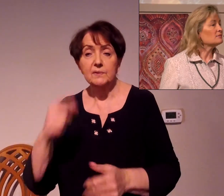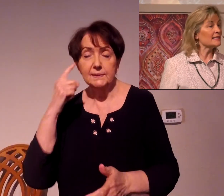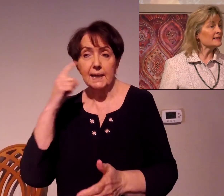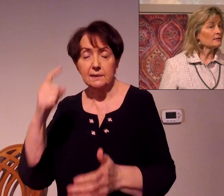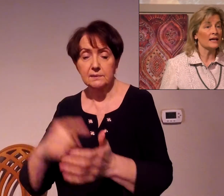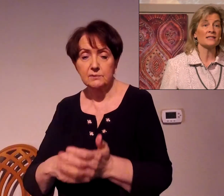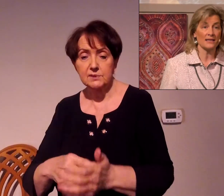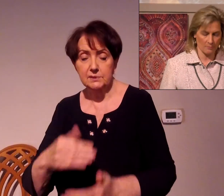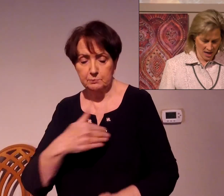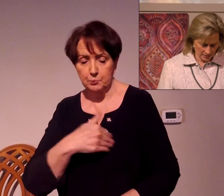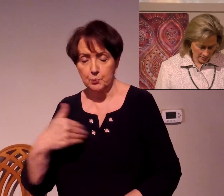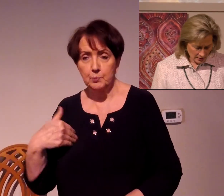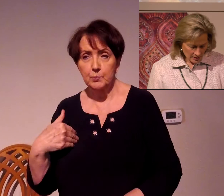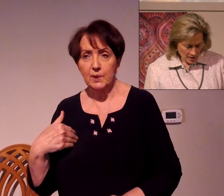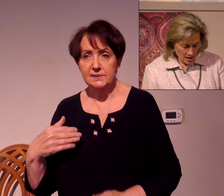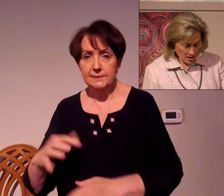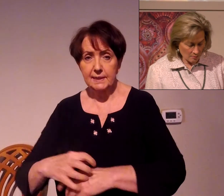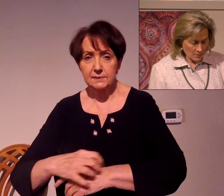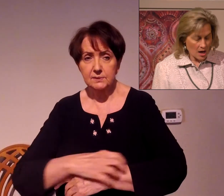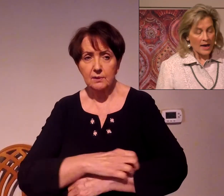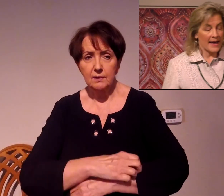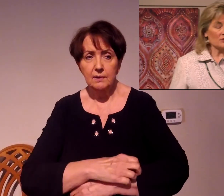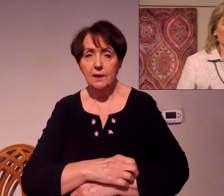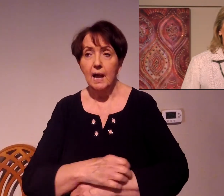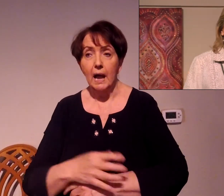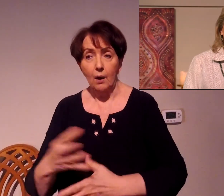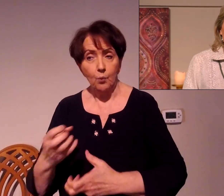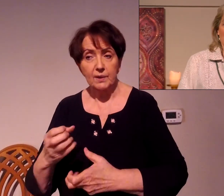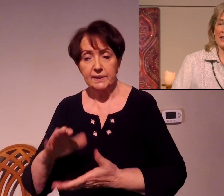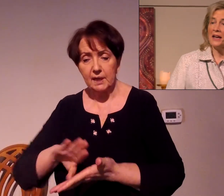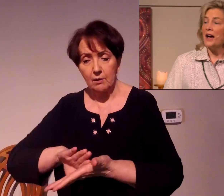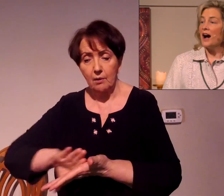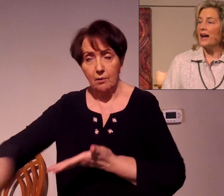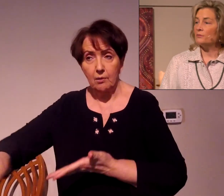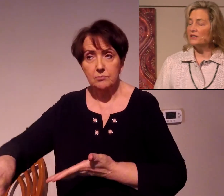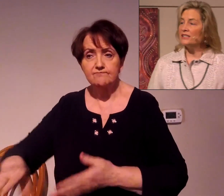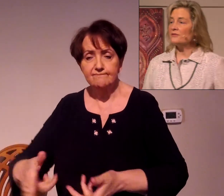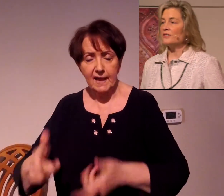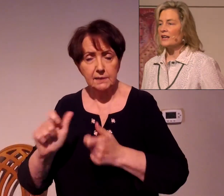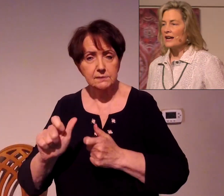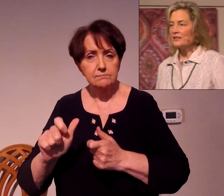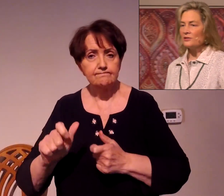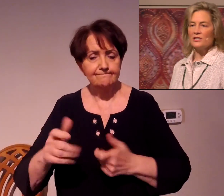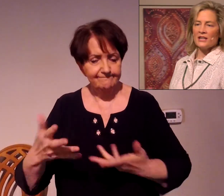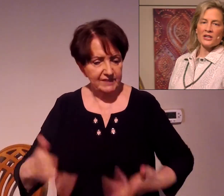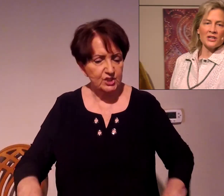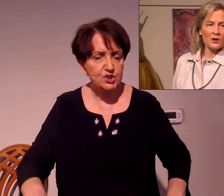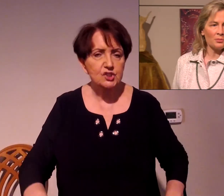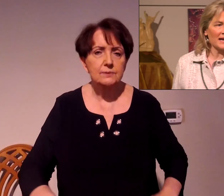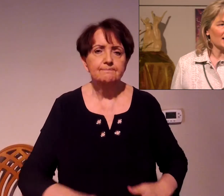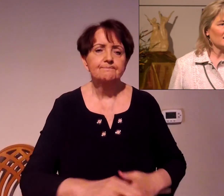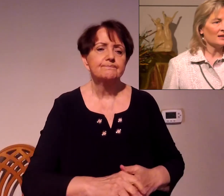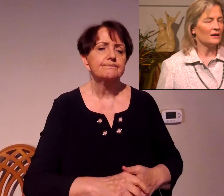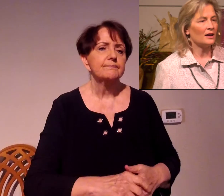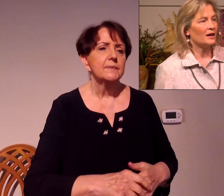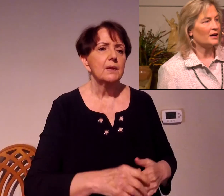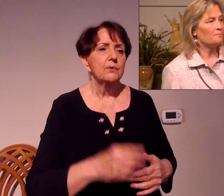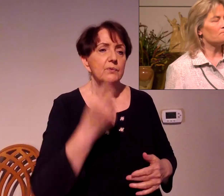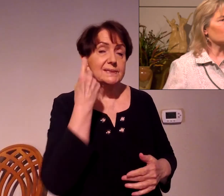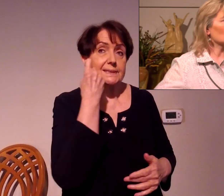quickly. Did, less than a month. And just recently, I believed that I could get on an